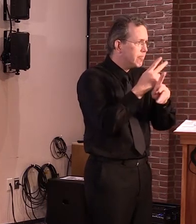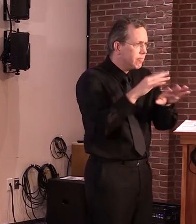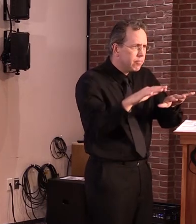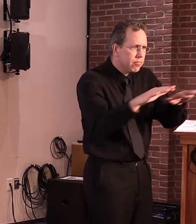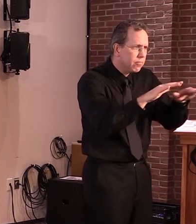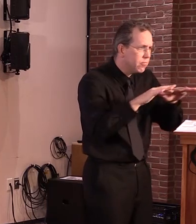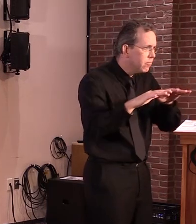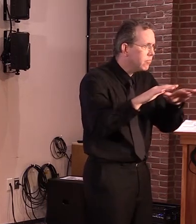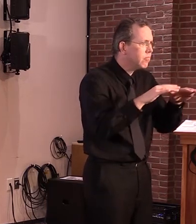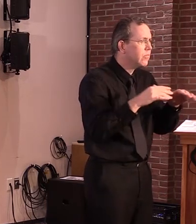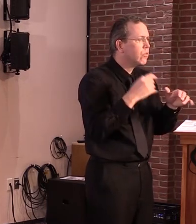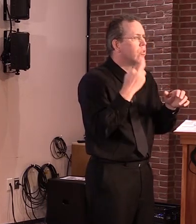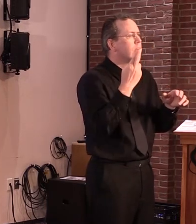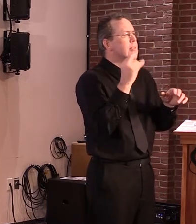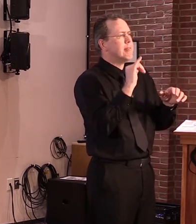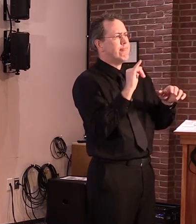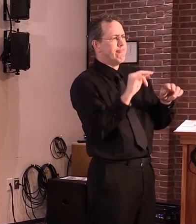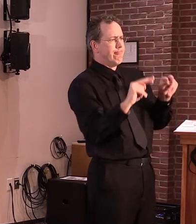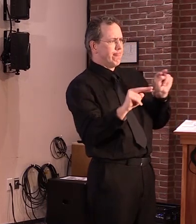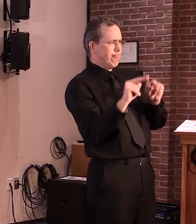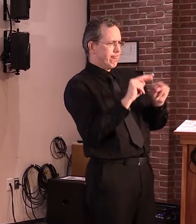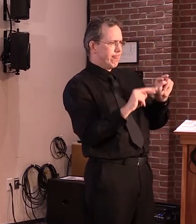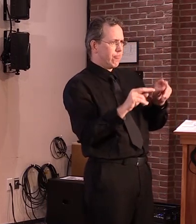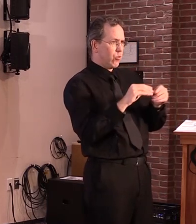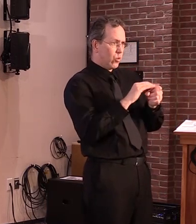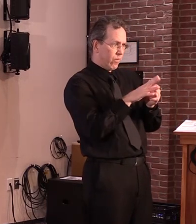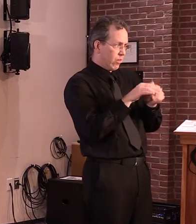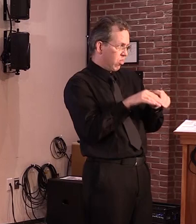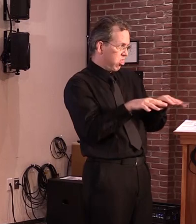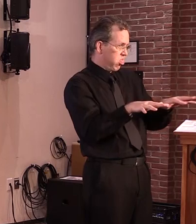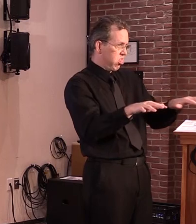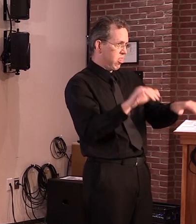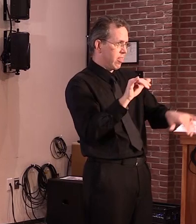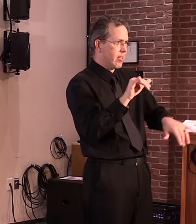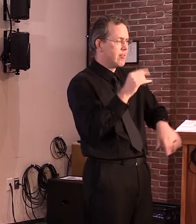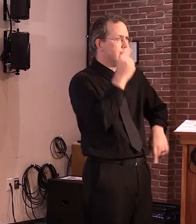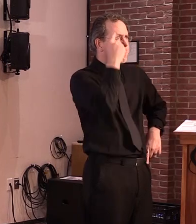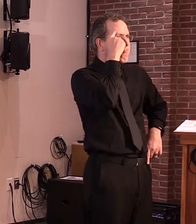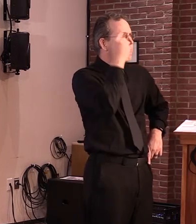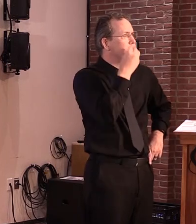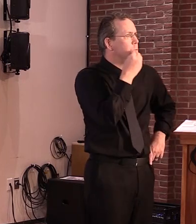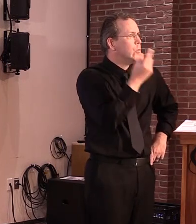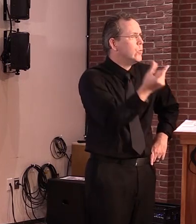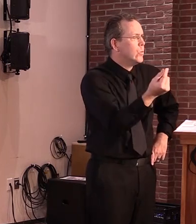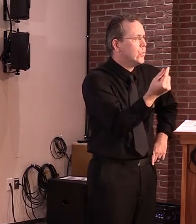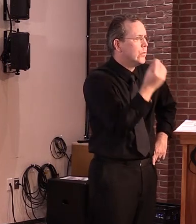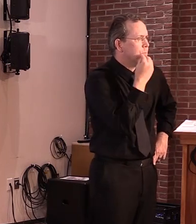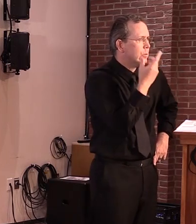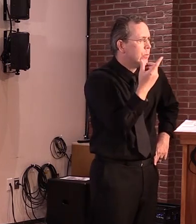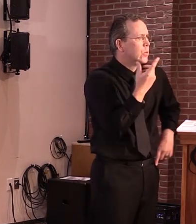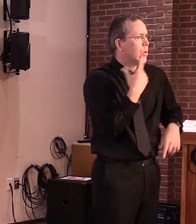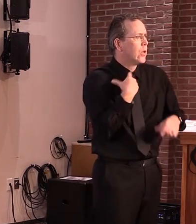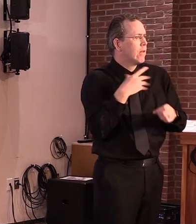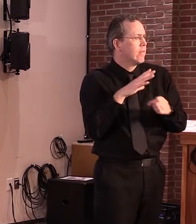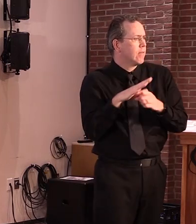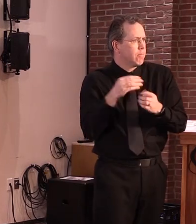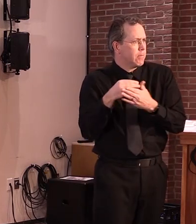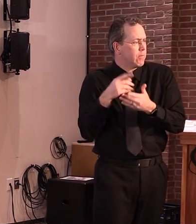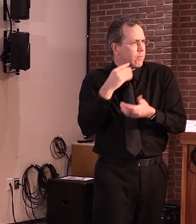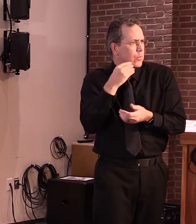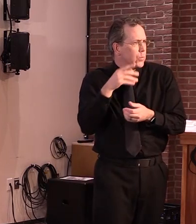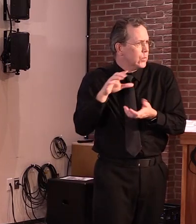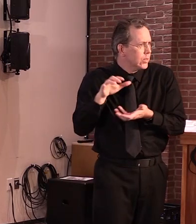at responding to this crisis was food security. And as you looked, we've had massive amounts